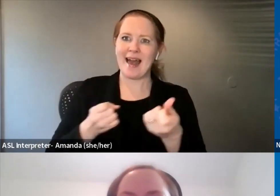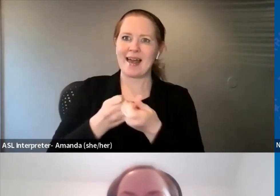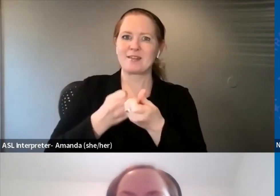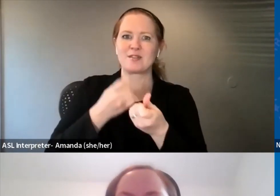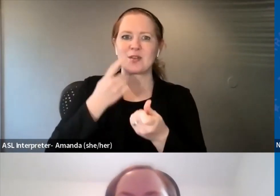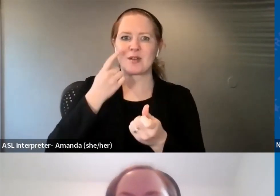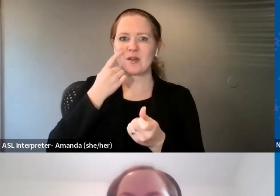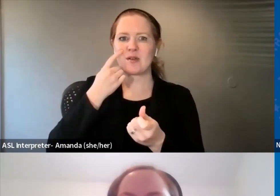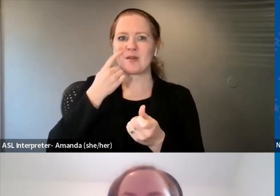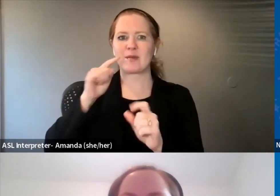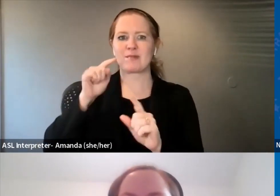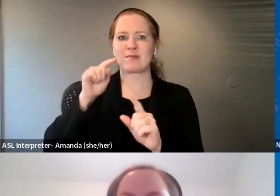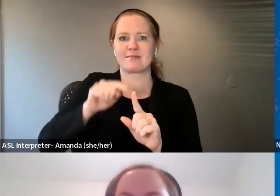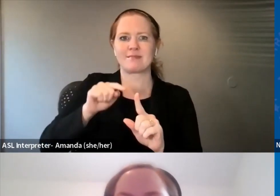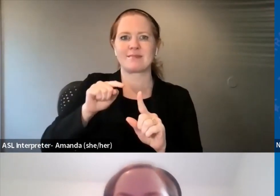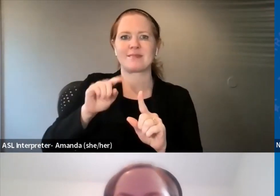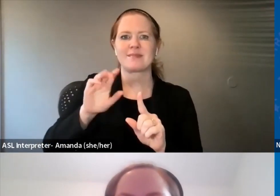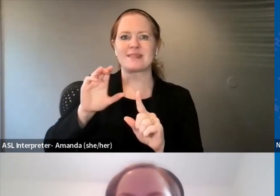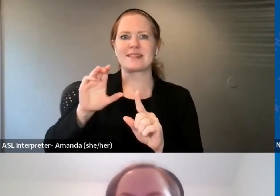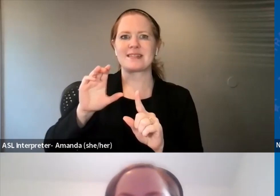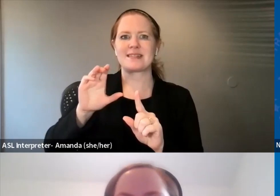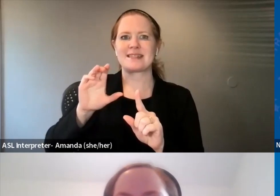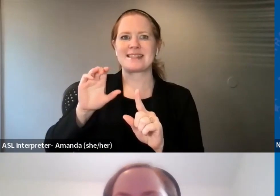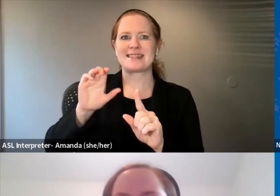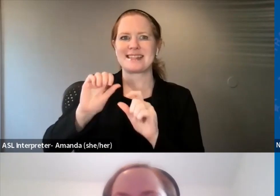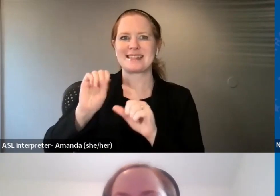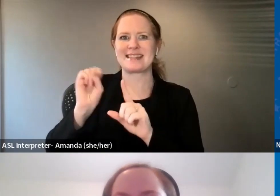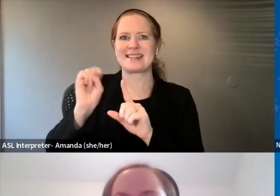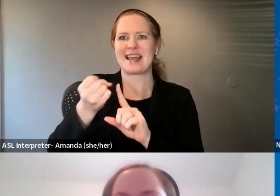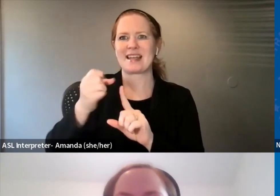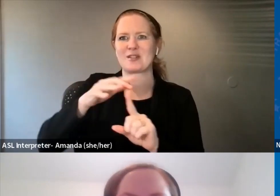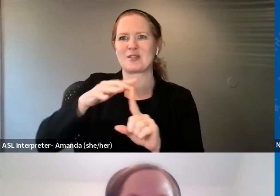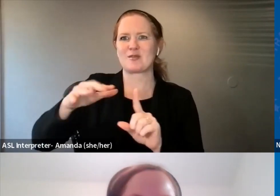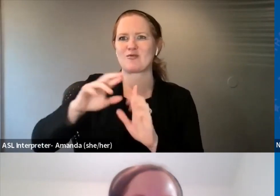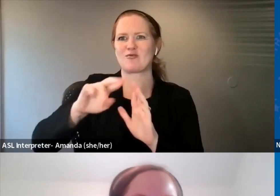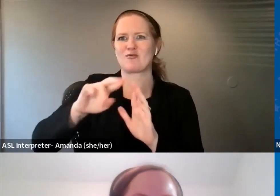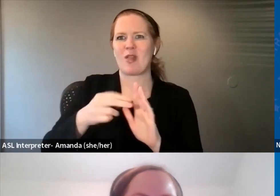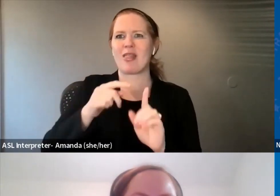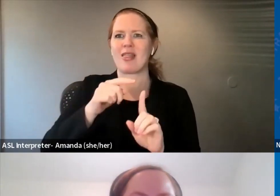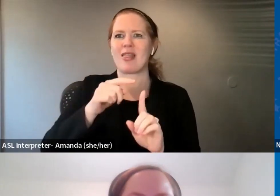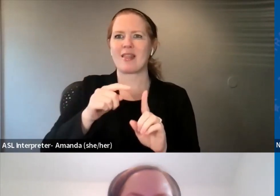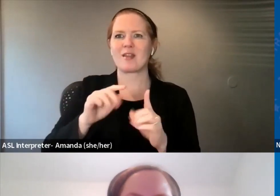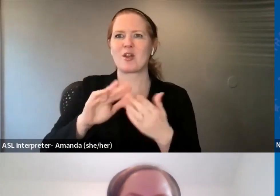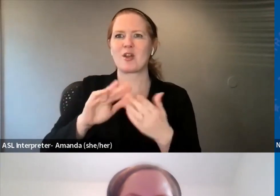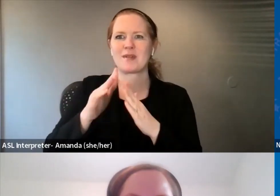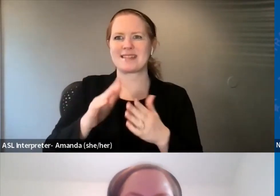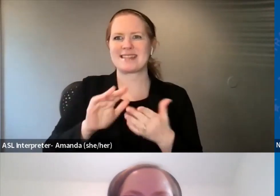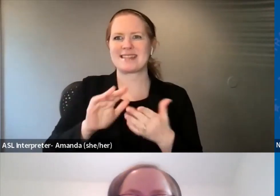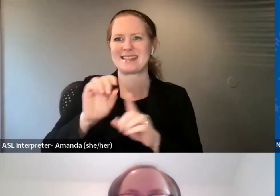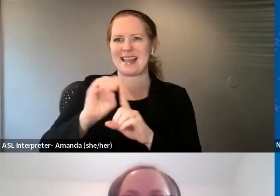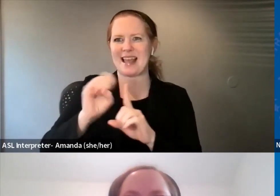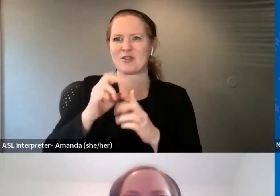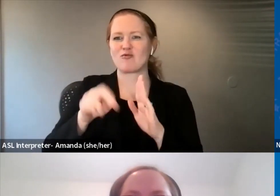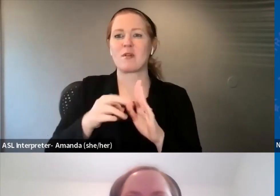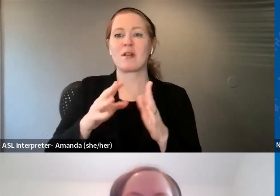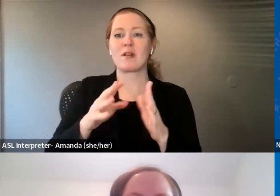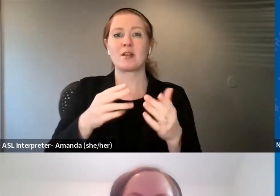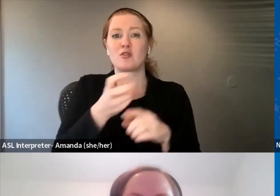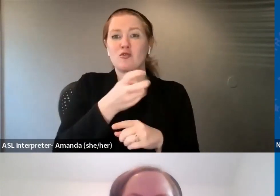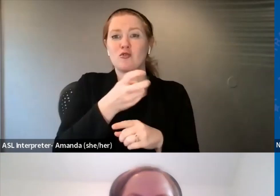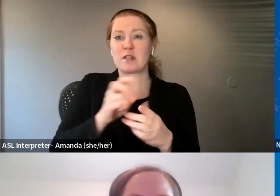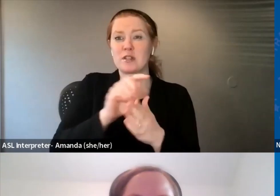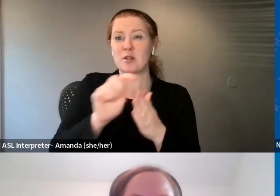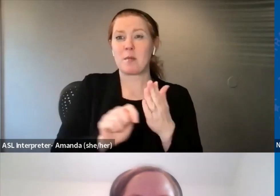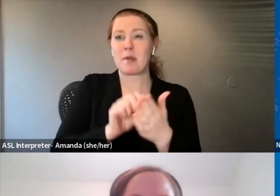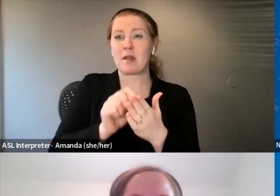rule. Let me see, where's my mouse here so I can advance the slides. All right, the transition period for the